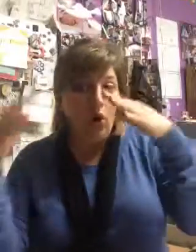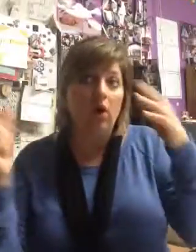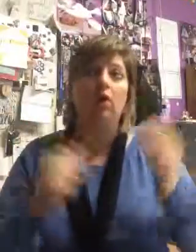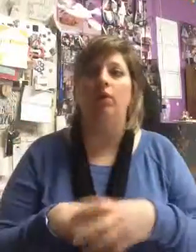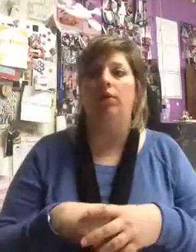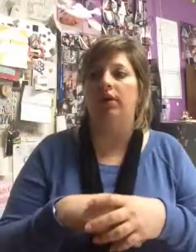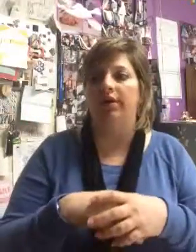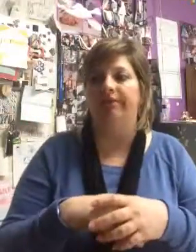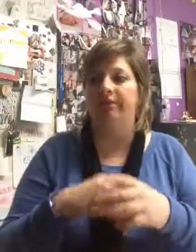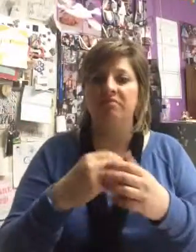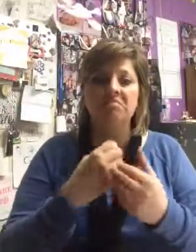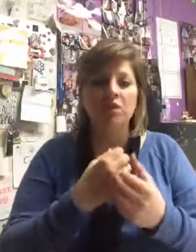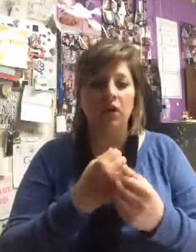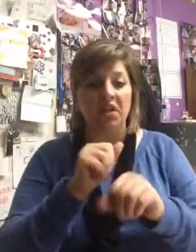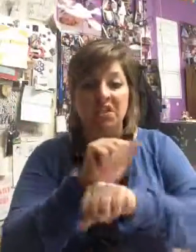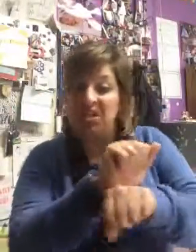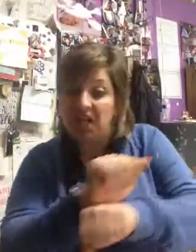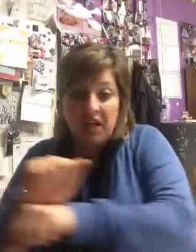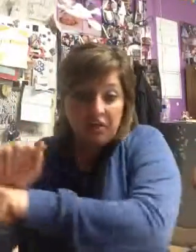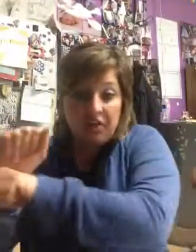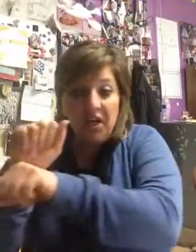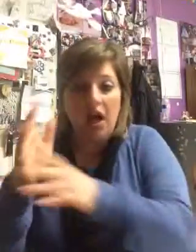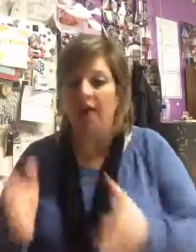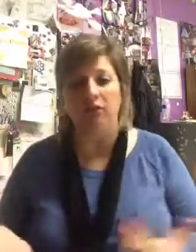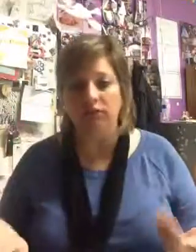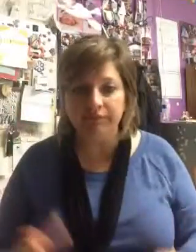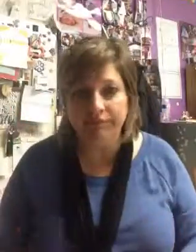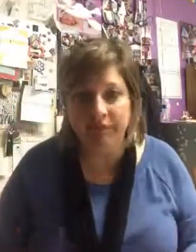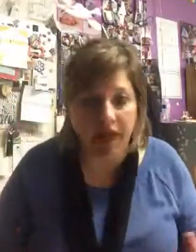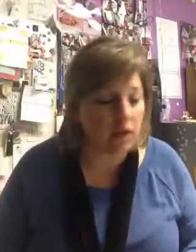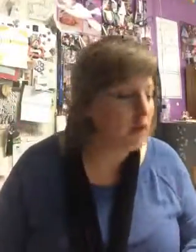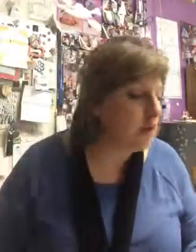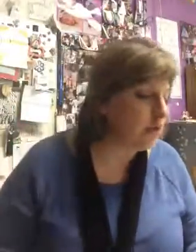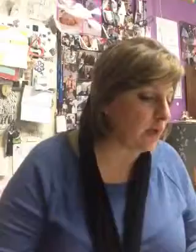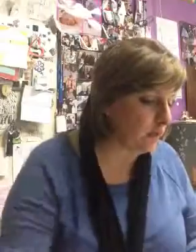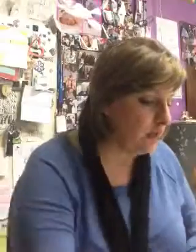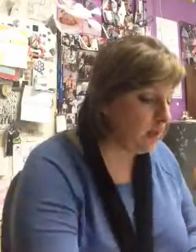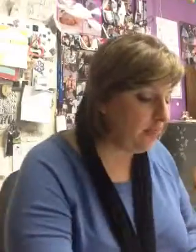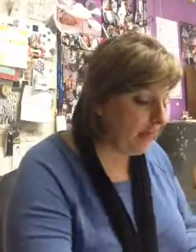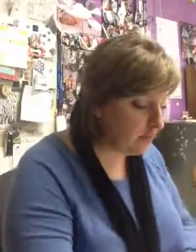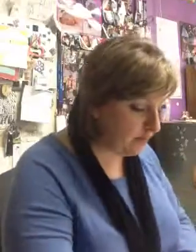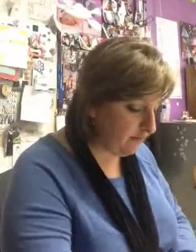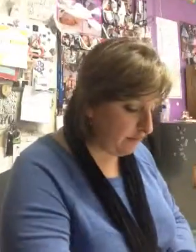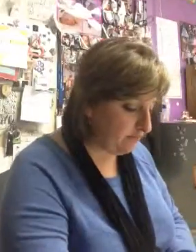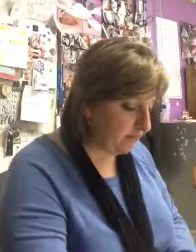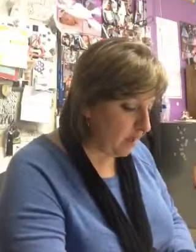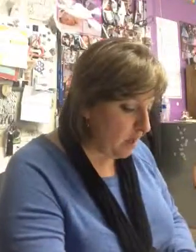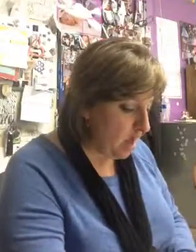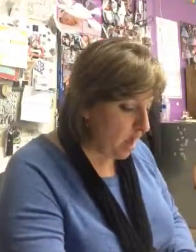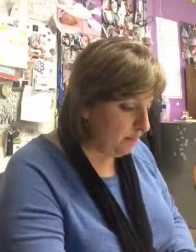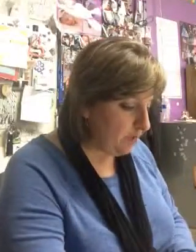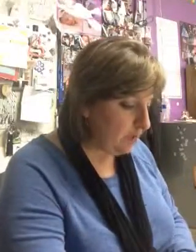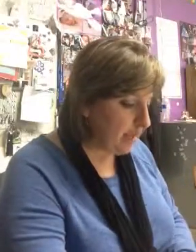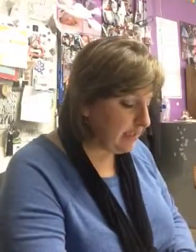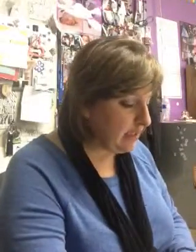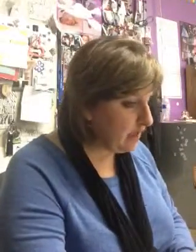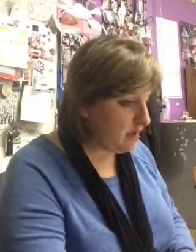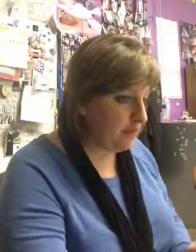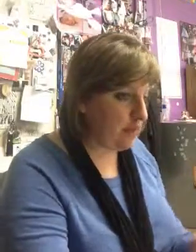War or the slavery. I don't know. Okay, so that's one of them. So that's easy in